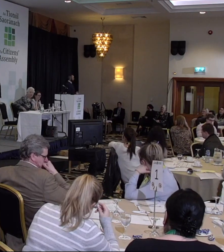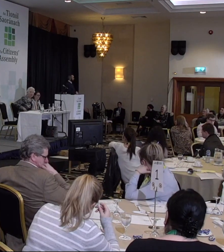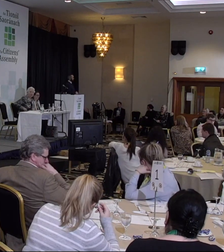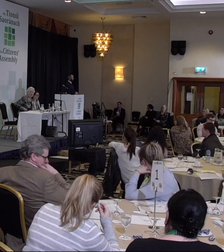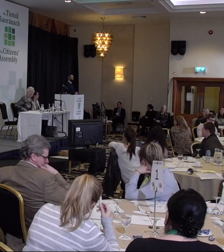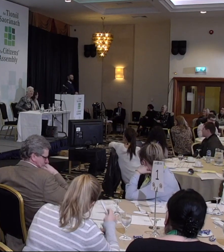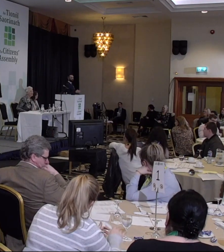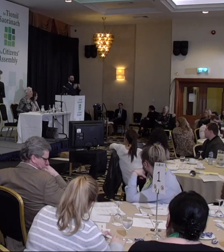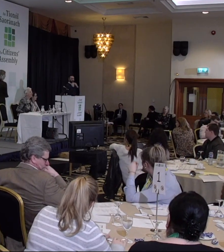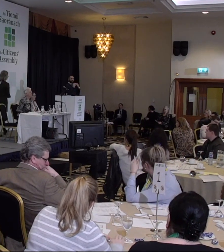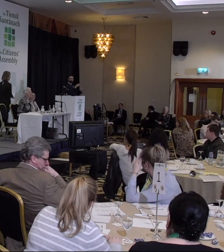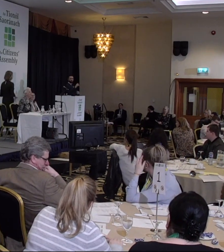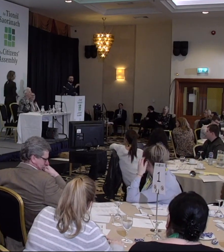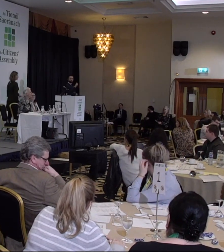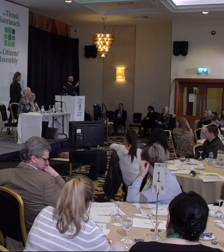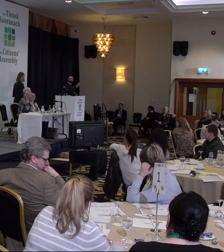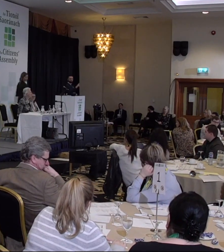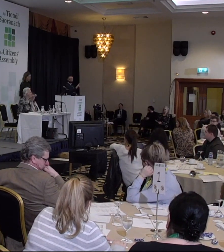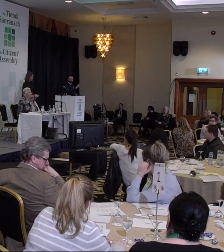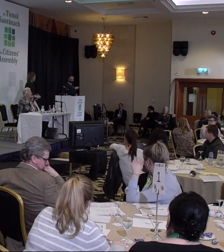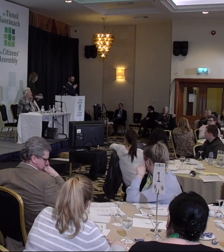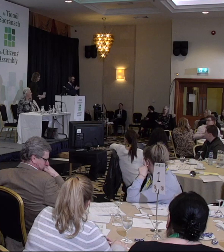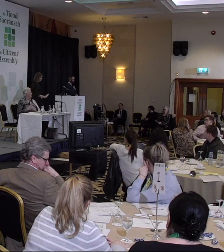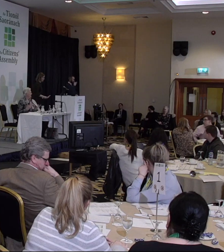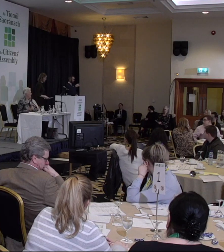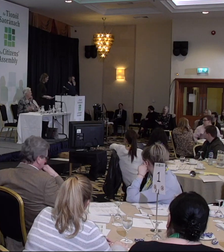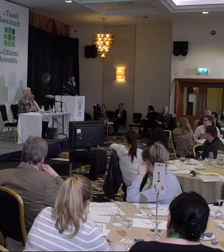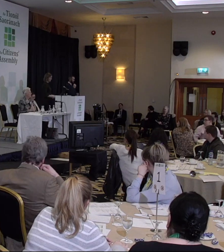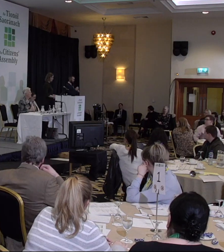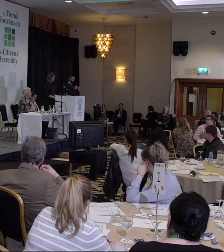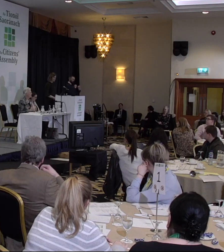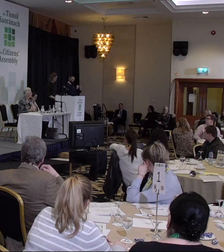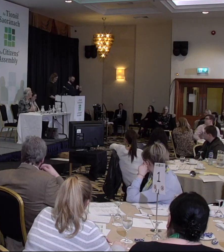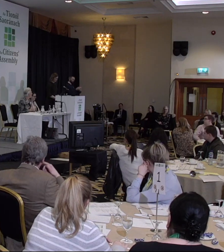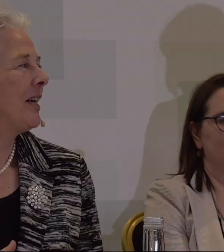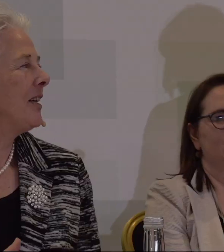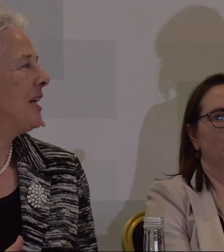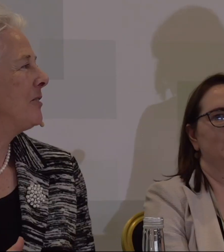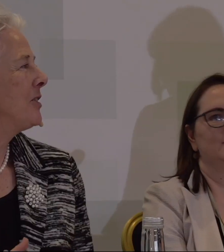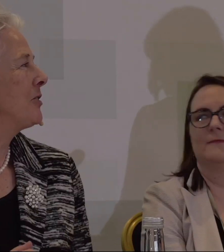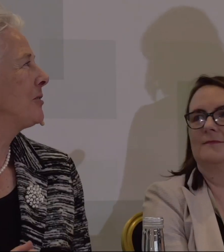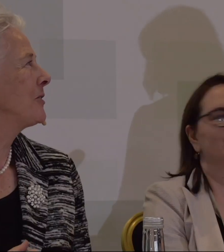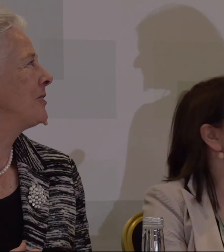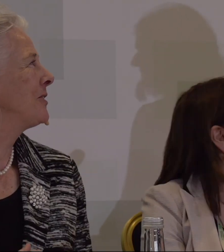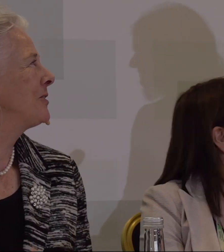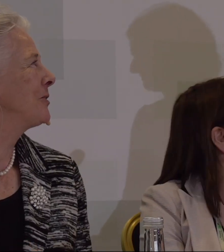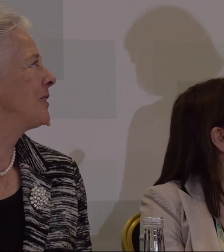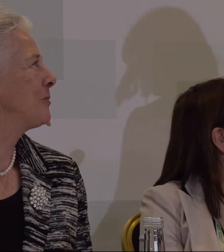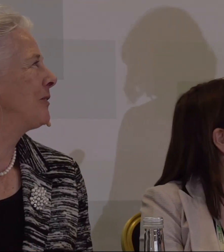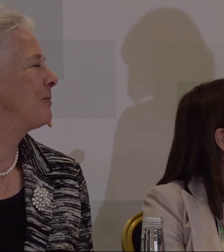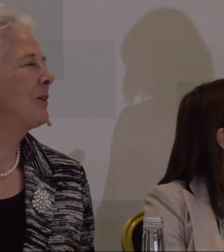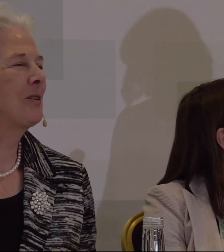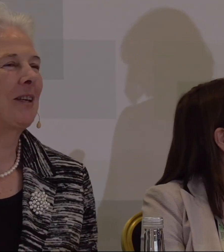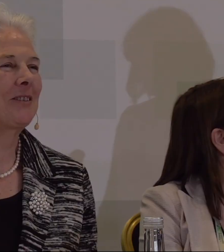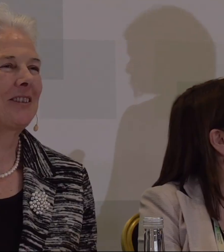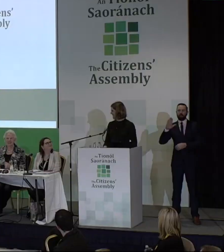Thank you very much indeed, Oliver. Again, very inspiring to hear about your journey and your career. And now Deirdre is going to talk to us